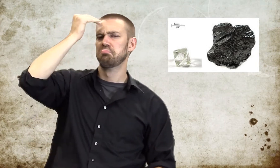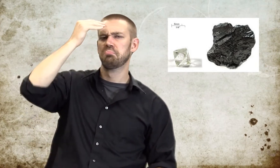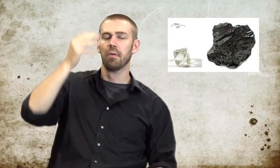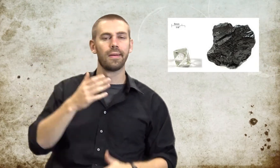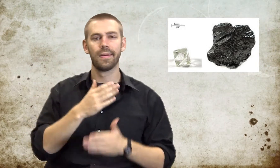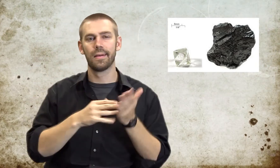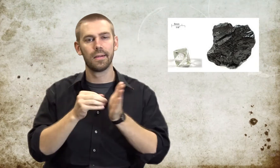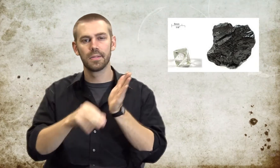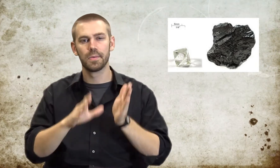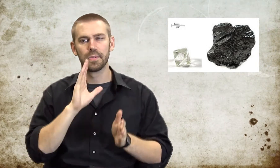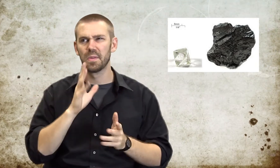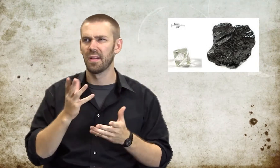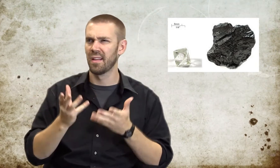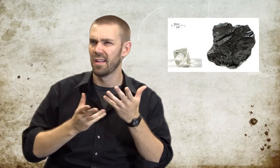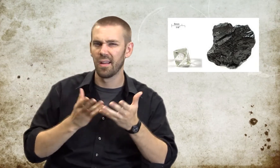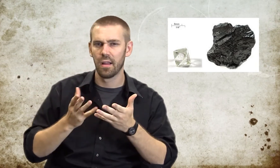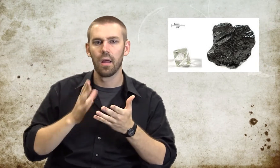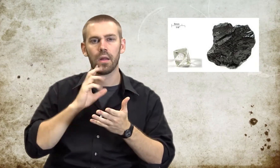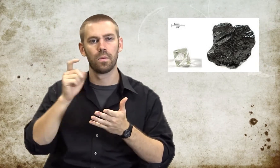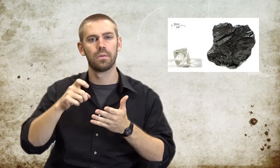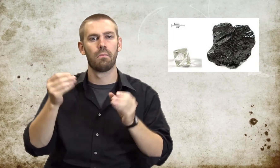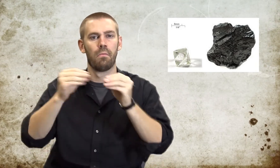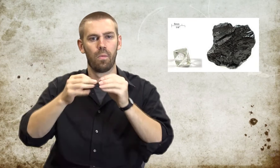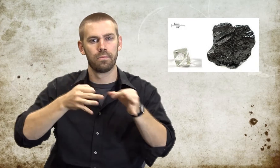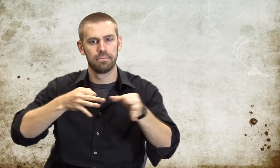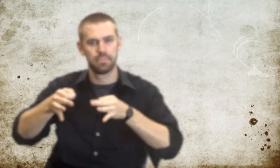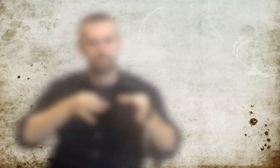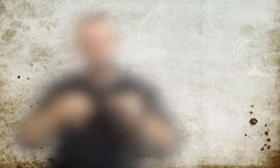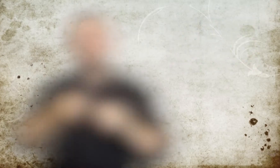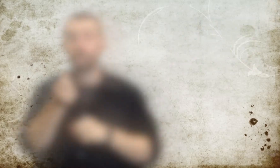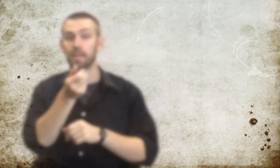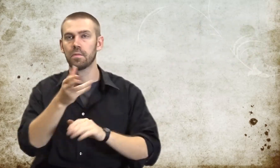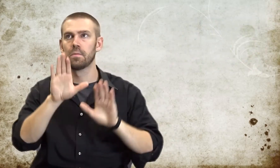And some students will get it immediately while others will need a little bit more explanation.